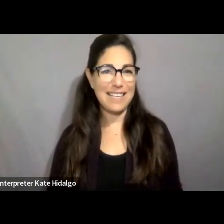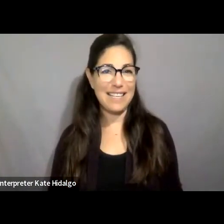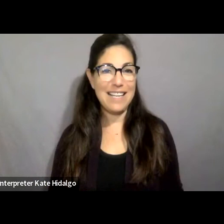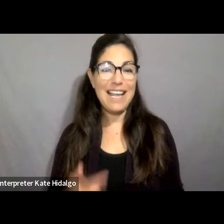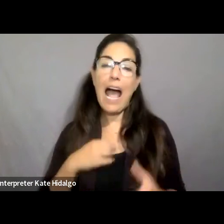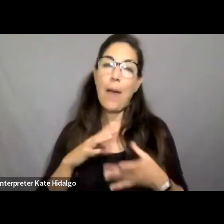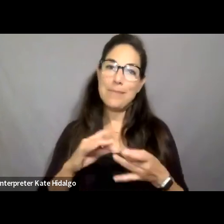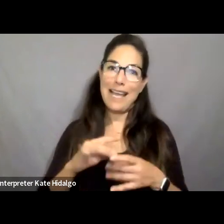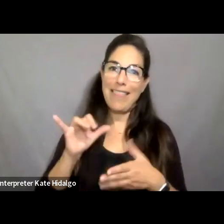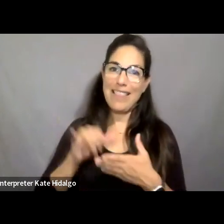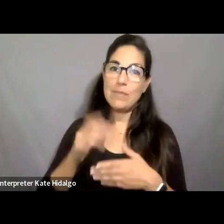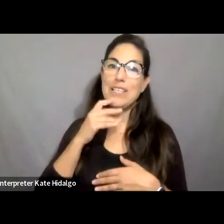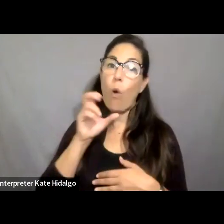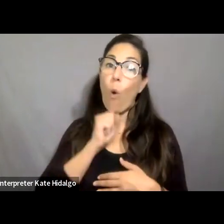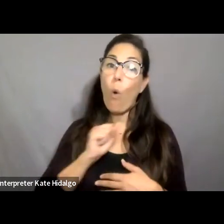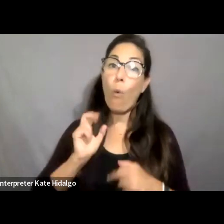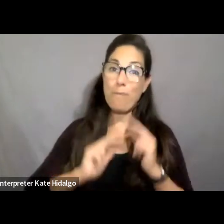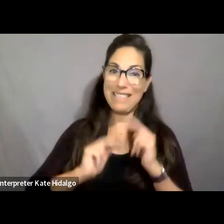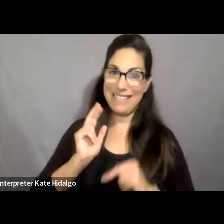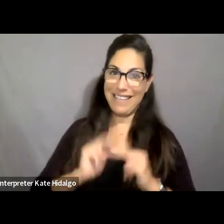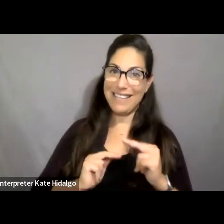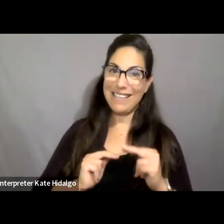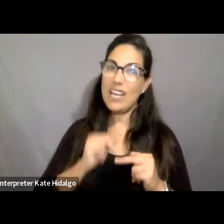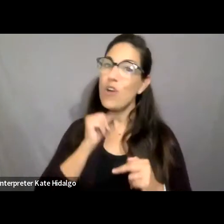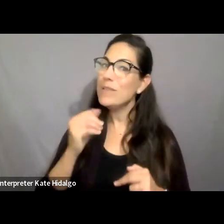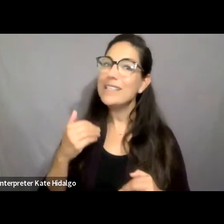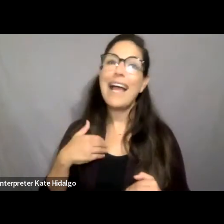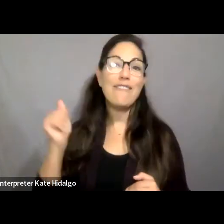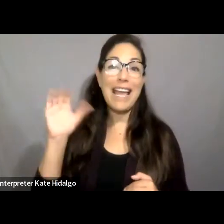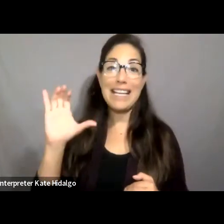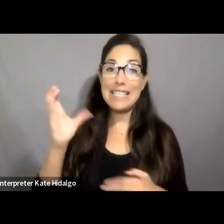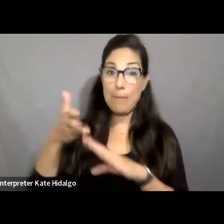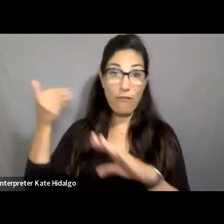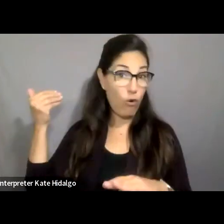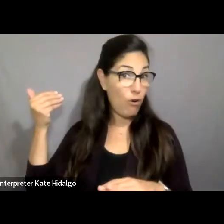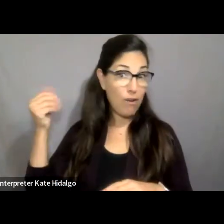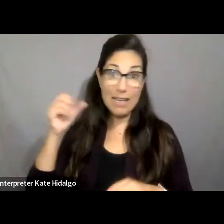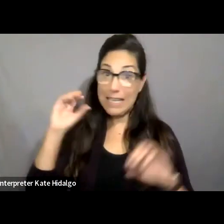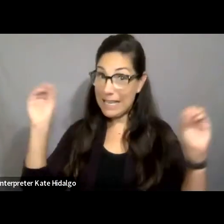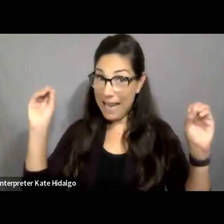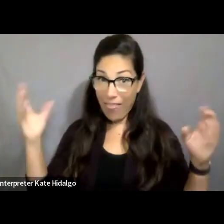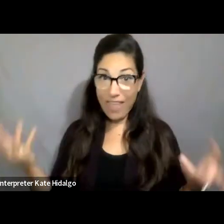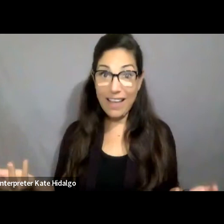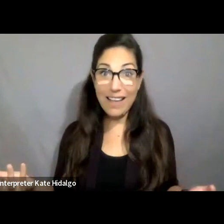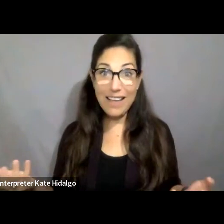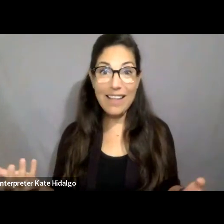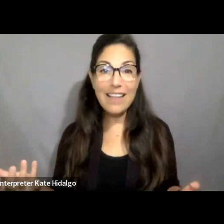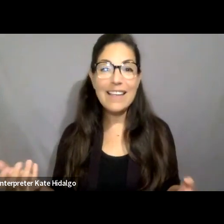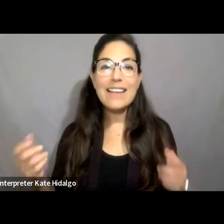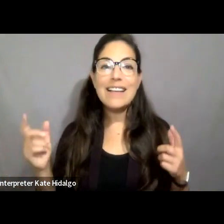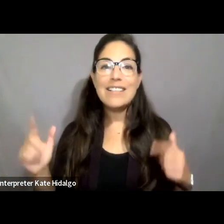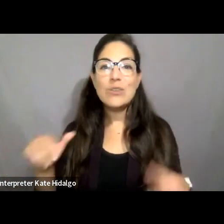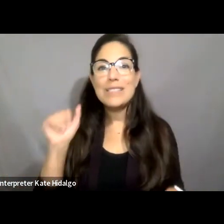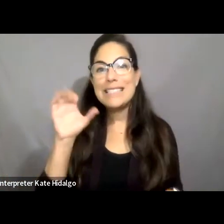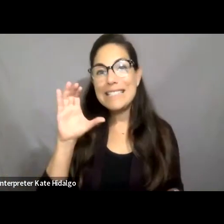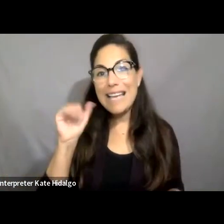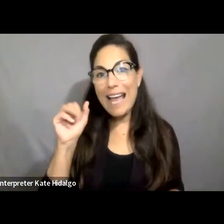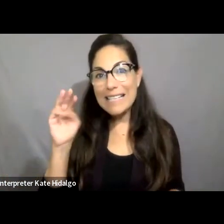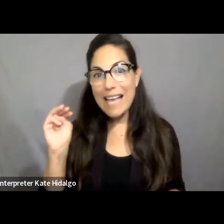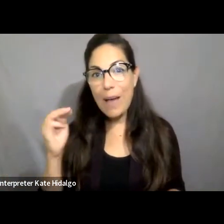saying this because we're in an older building. We did not have air conditioning in the building. And so CSM